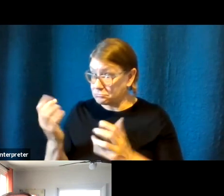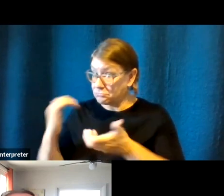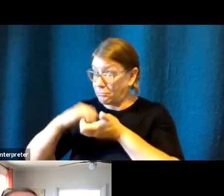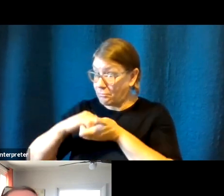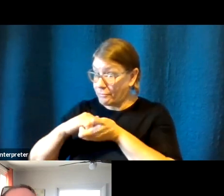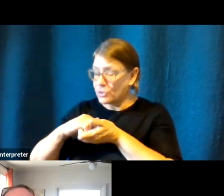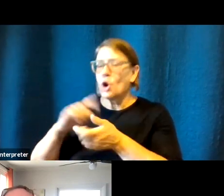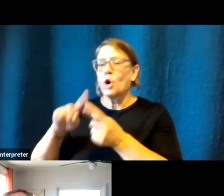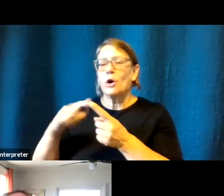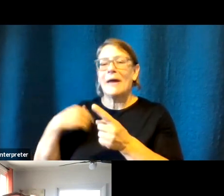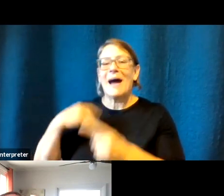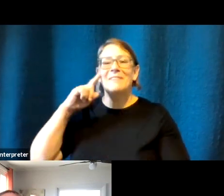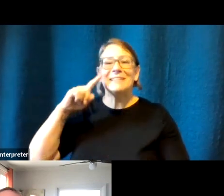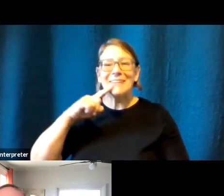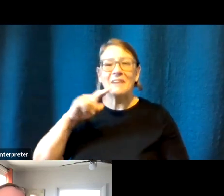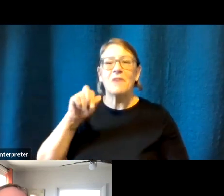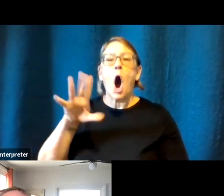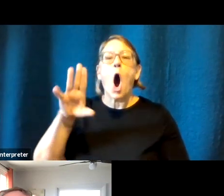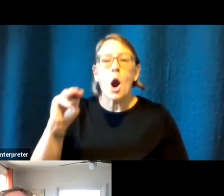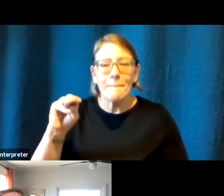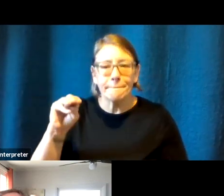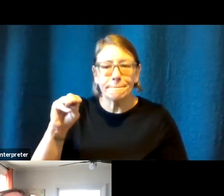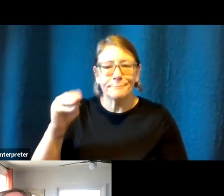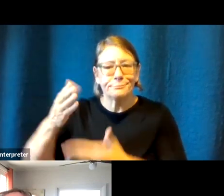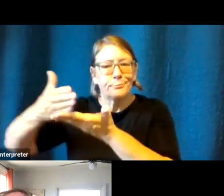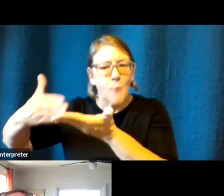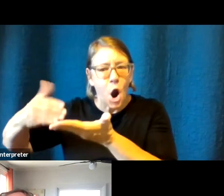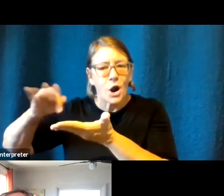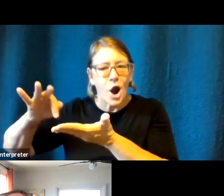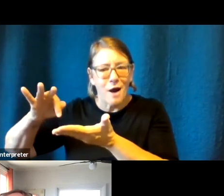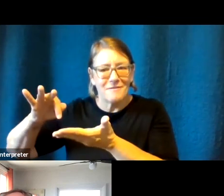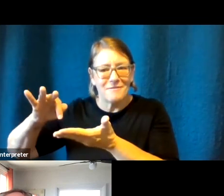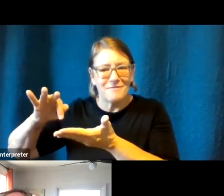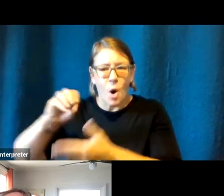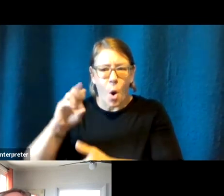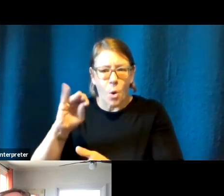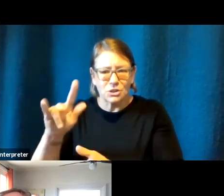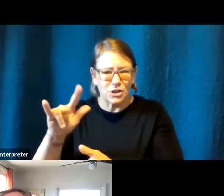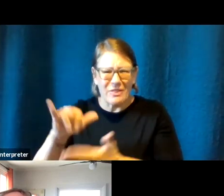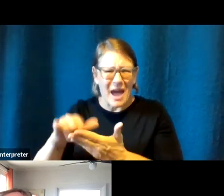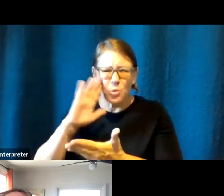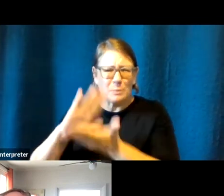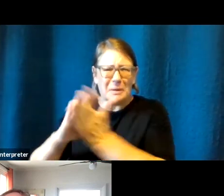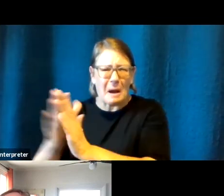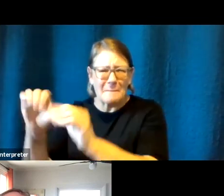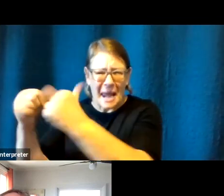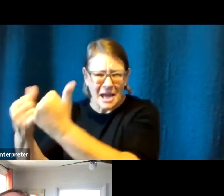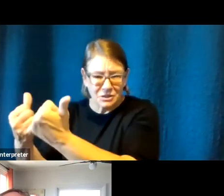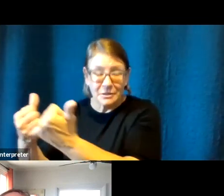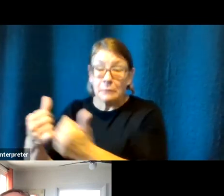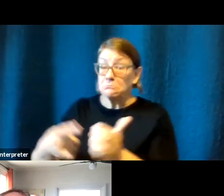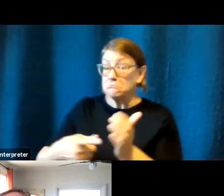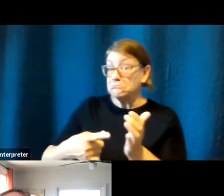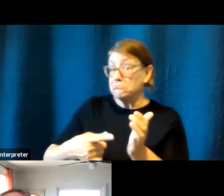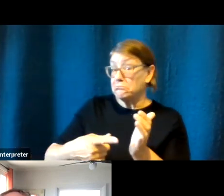combine to have a deaf arm of OSL that could become a small agency. I was just brainstorming in my head. Sometimes it's good if